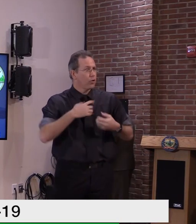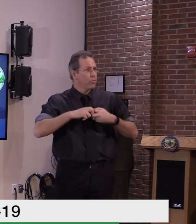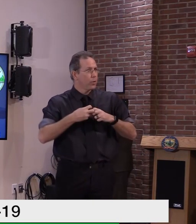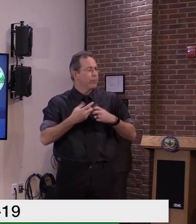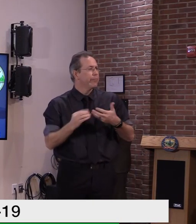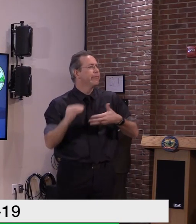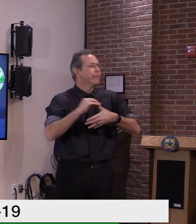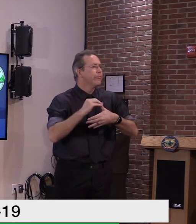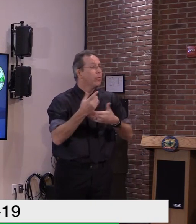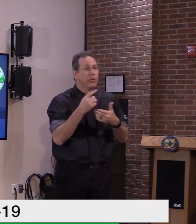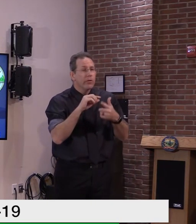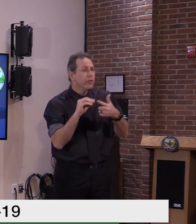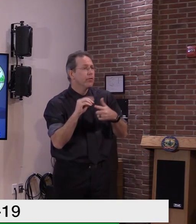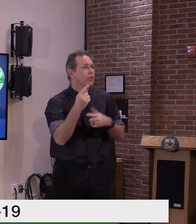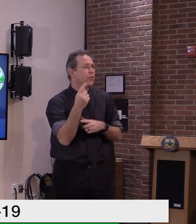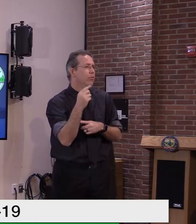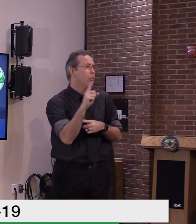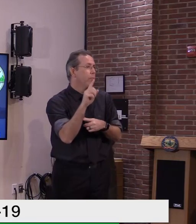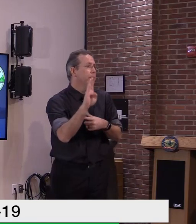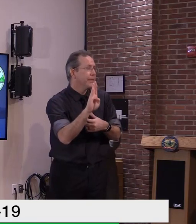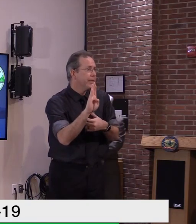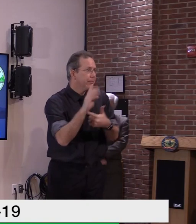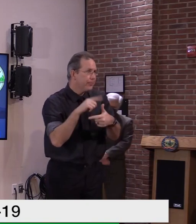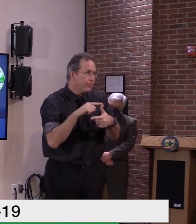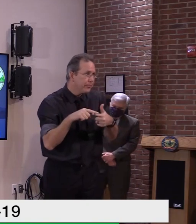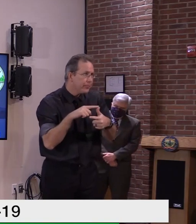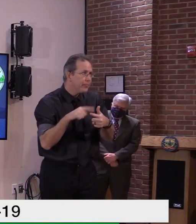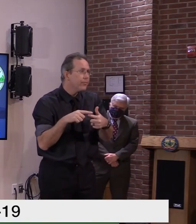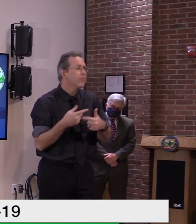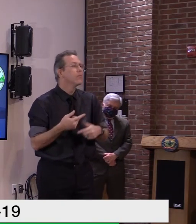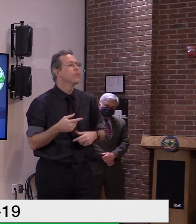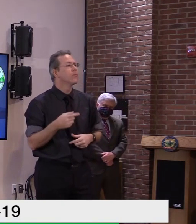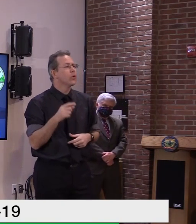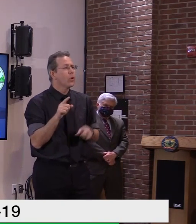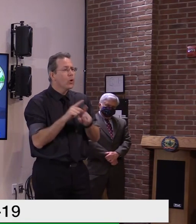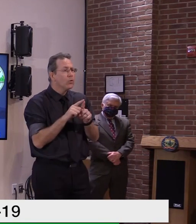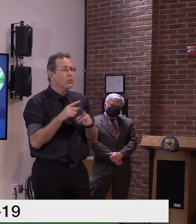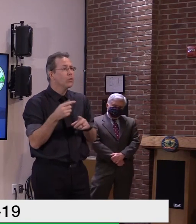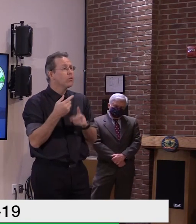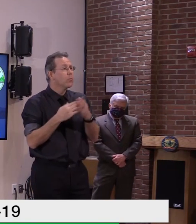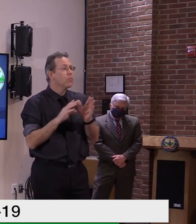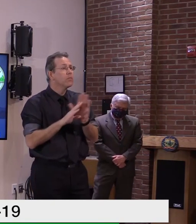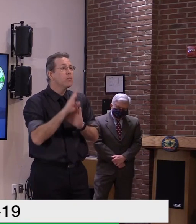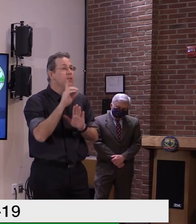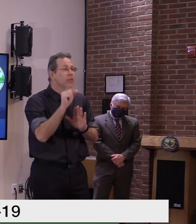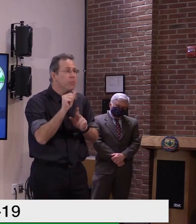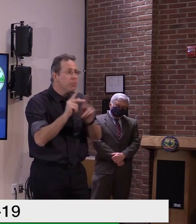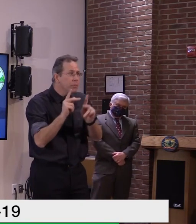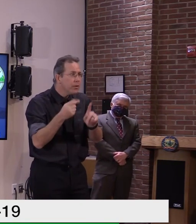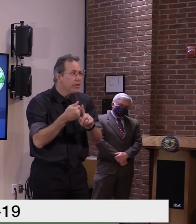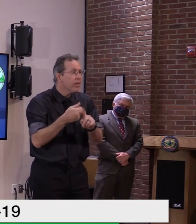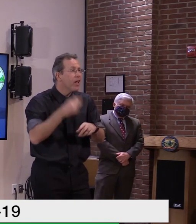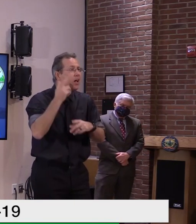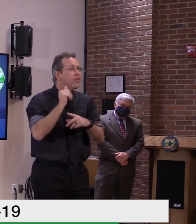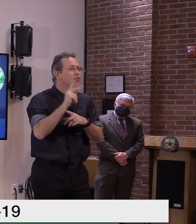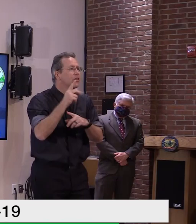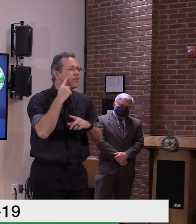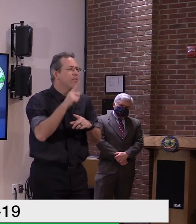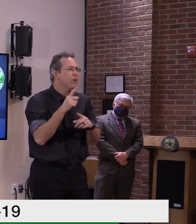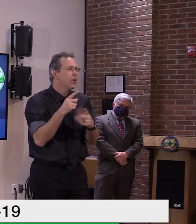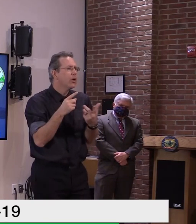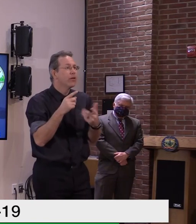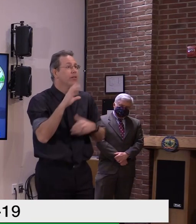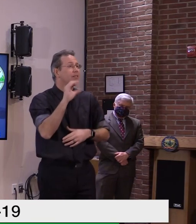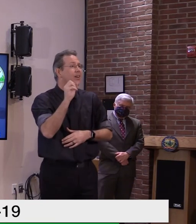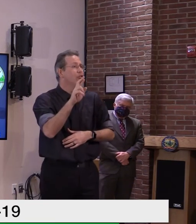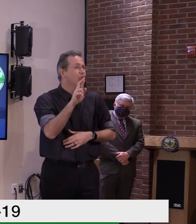certain types of cancer. That might move them higher on the list. So even if the syndrome itself isn't